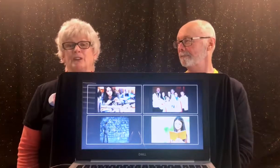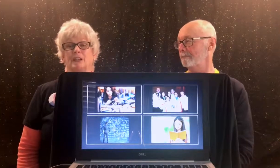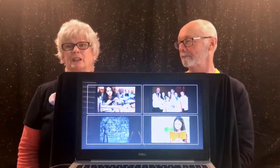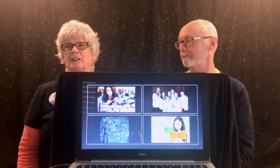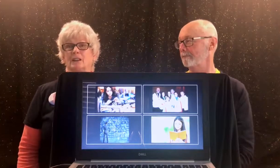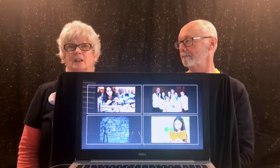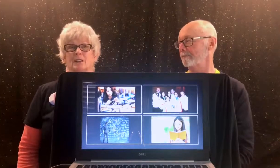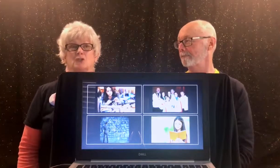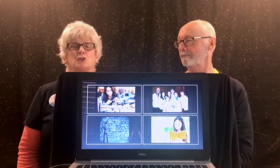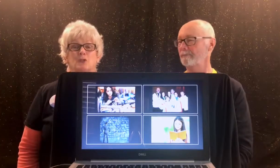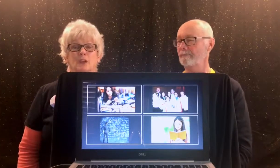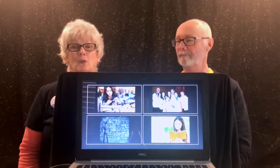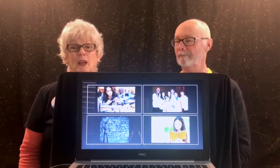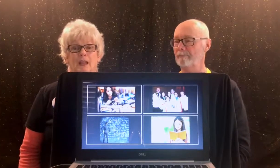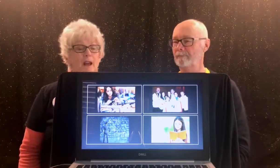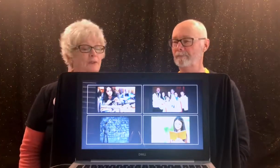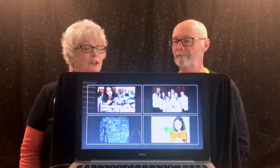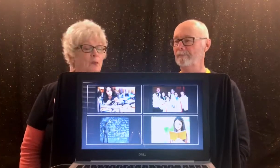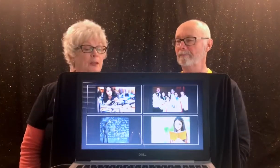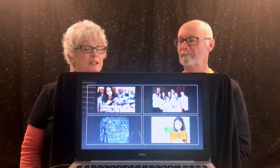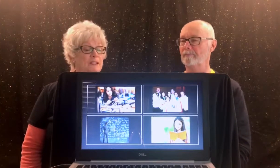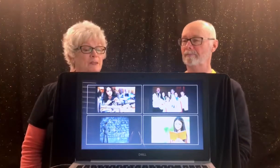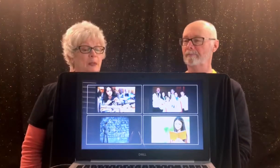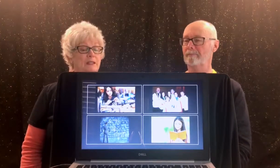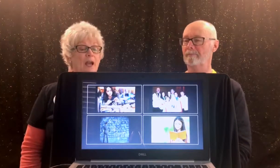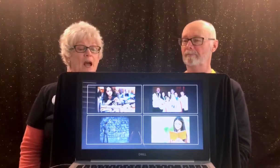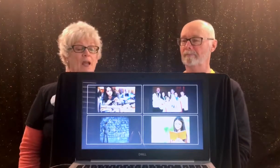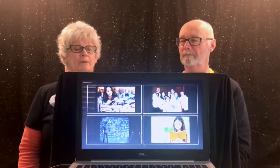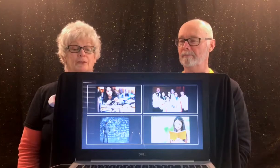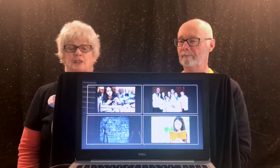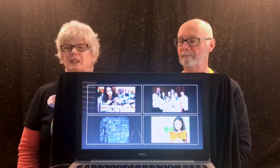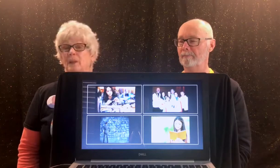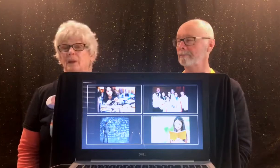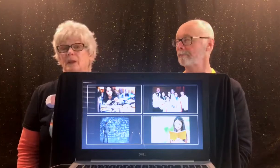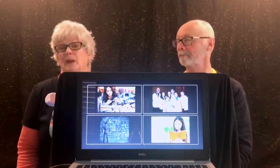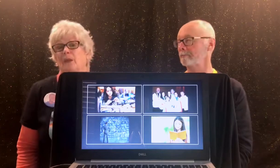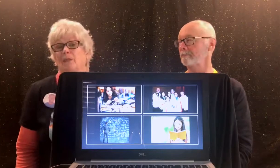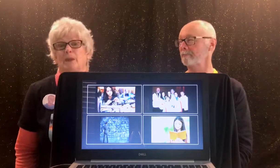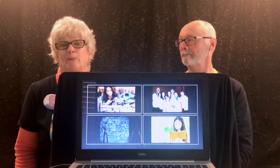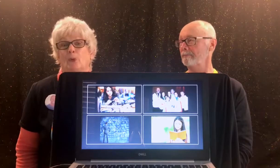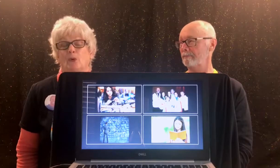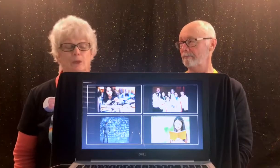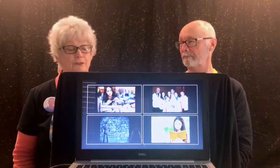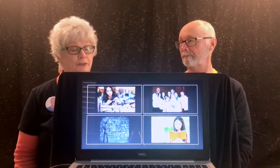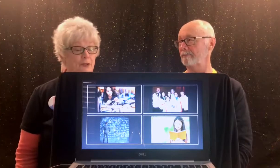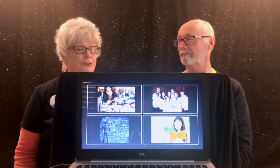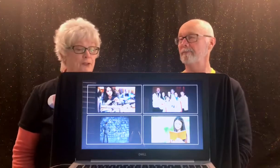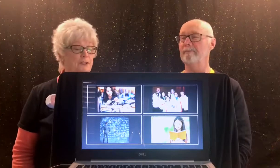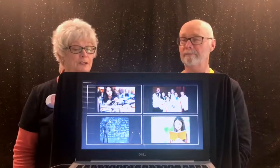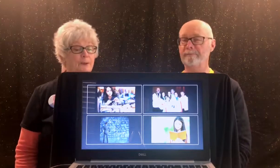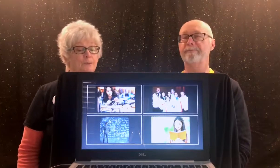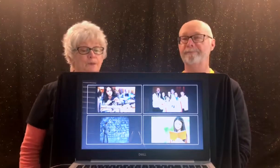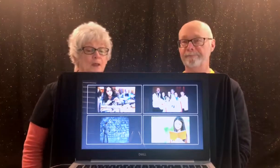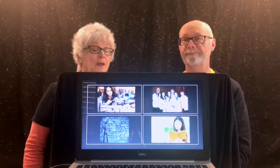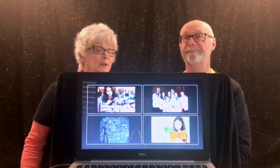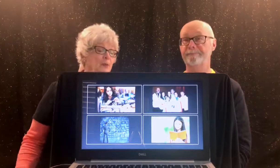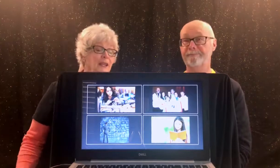very soothing way, comforting way to spend time for some. It might be boring for others. Playing